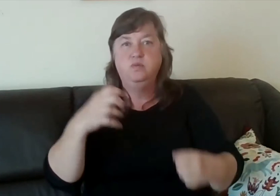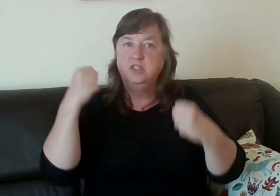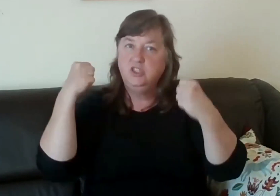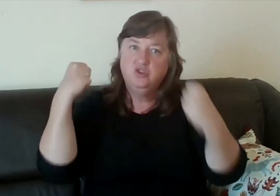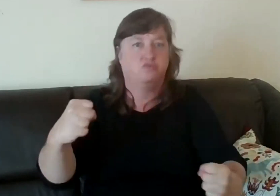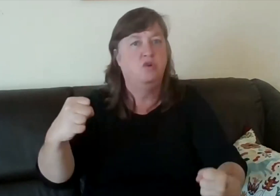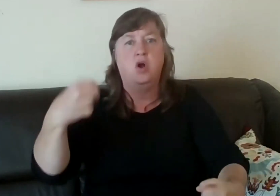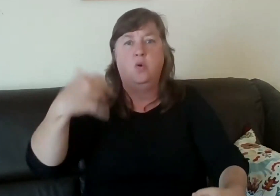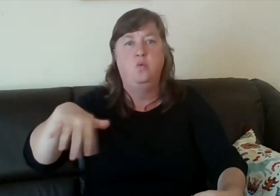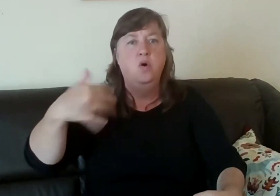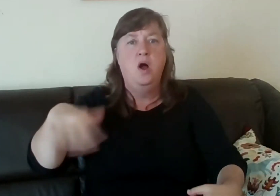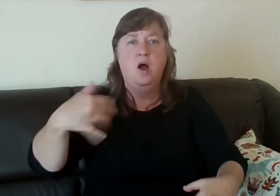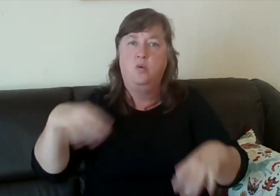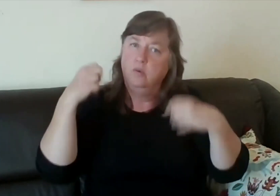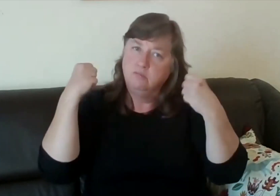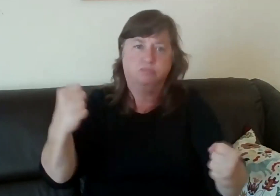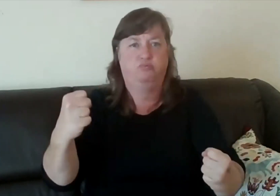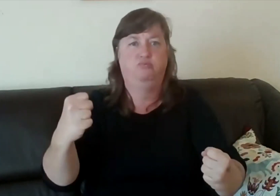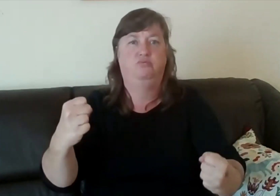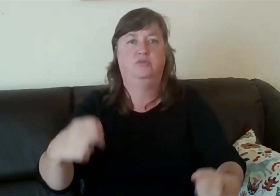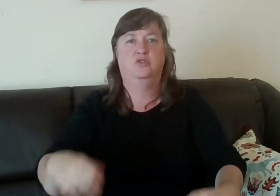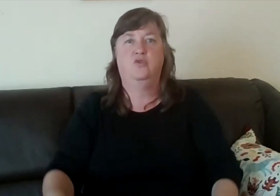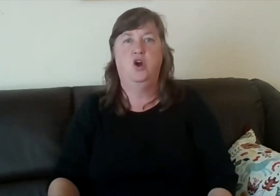really strong. Whoa. Strong.